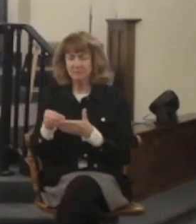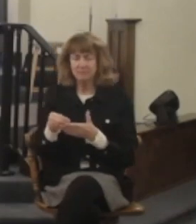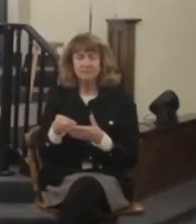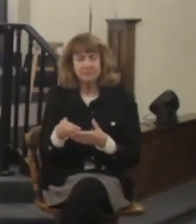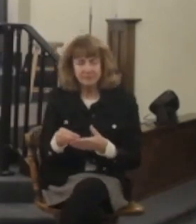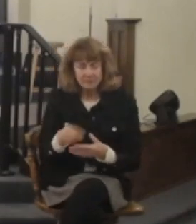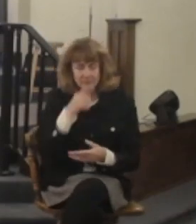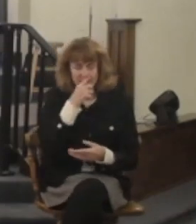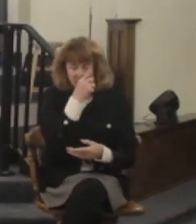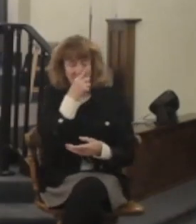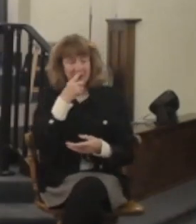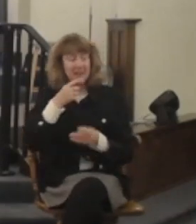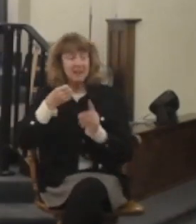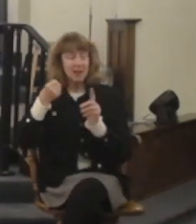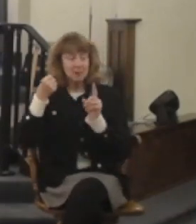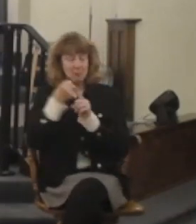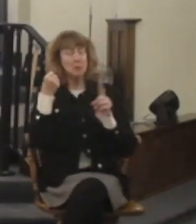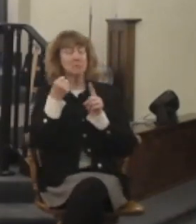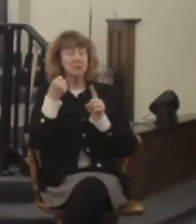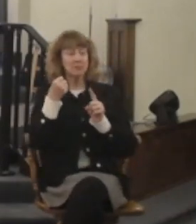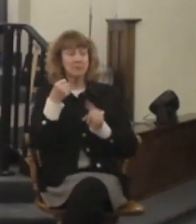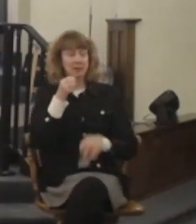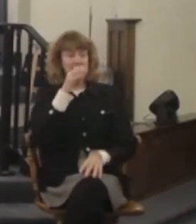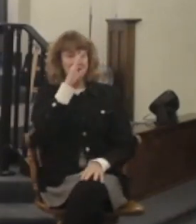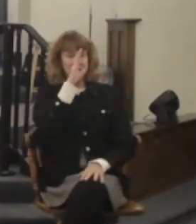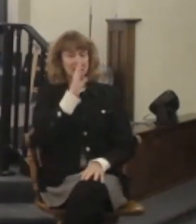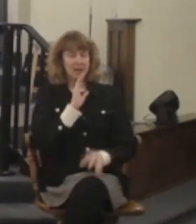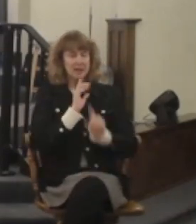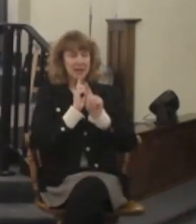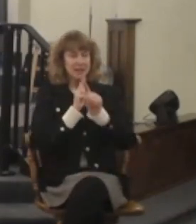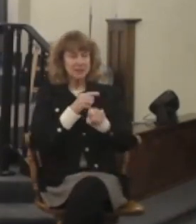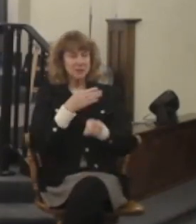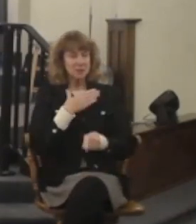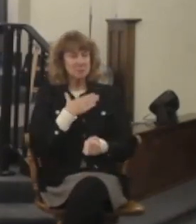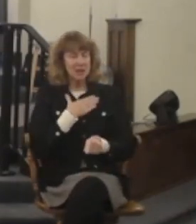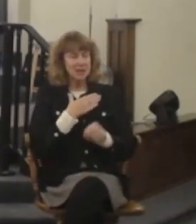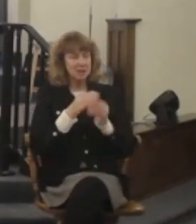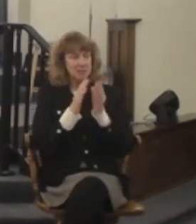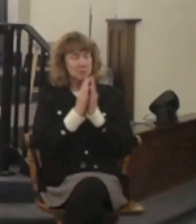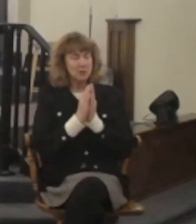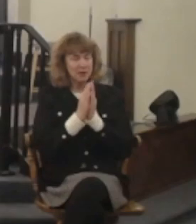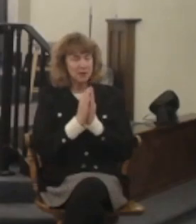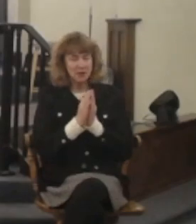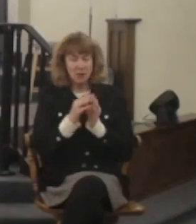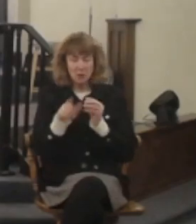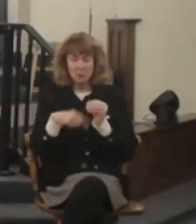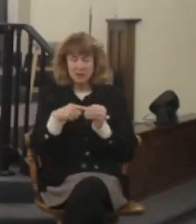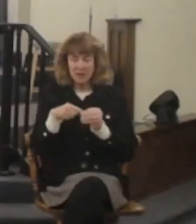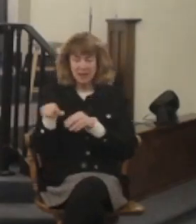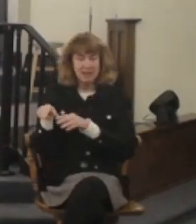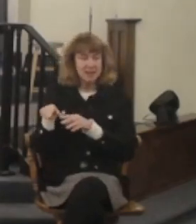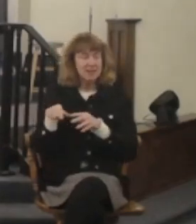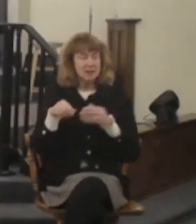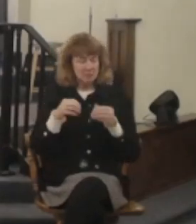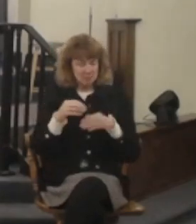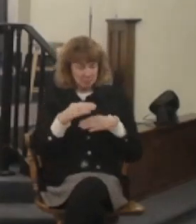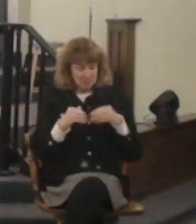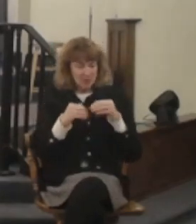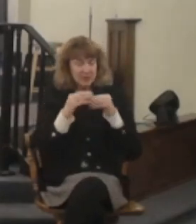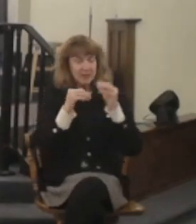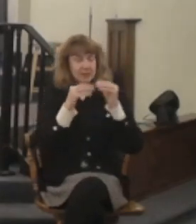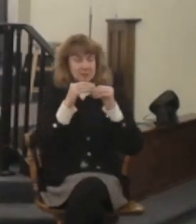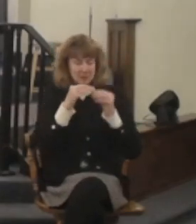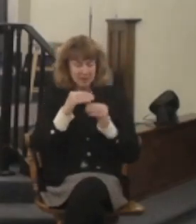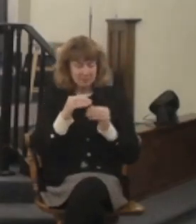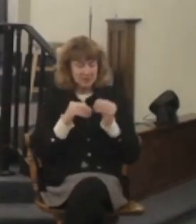And boom, God answered my prayer. So when I left my job to build my business, I continued this tithing from